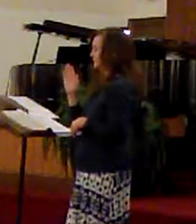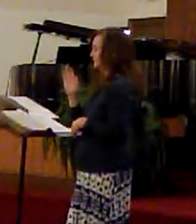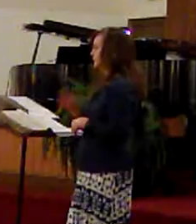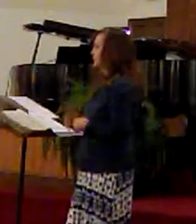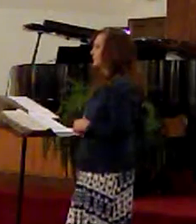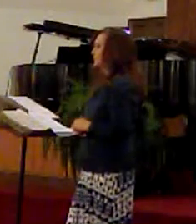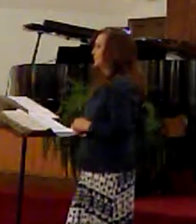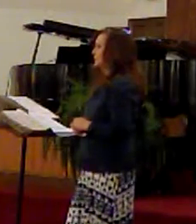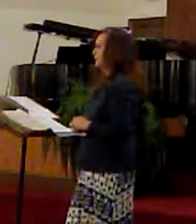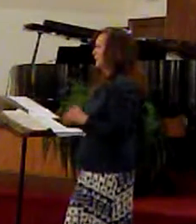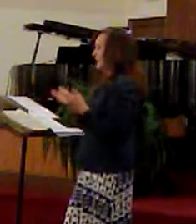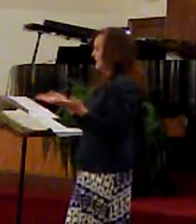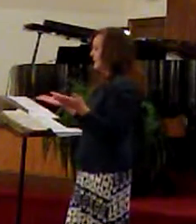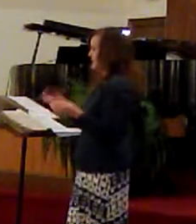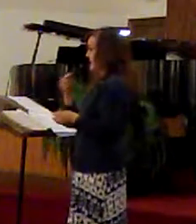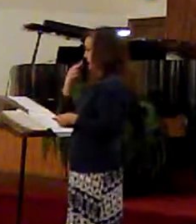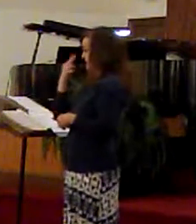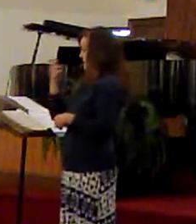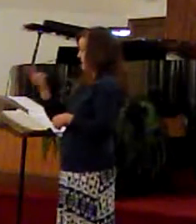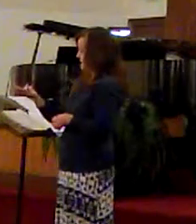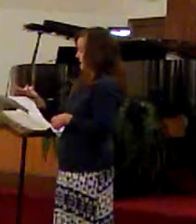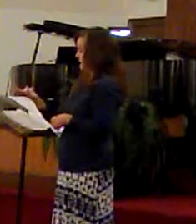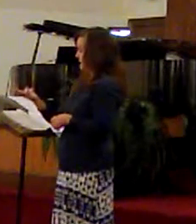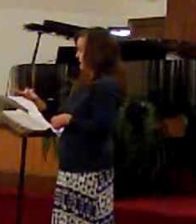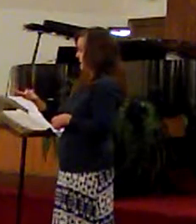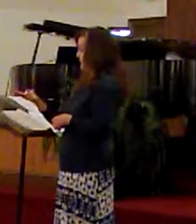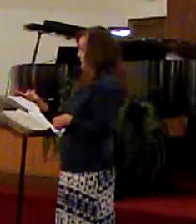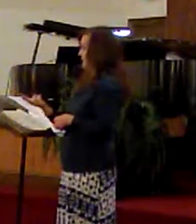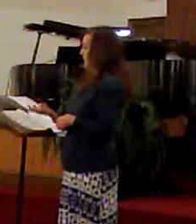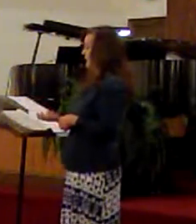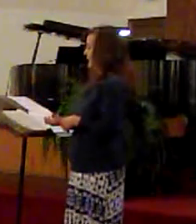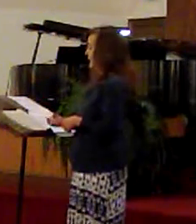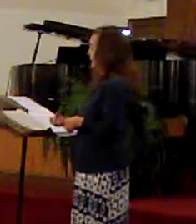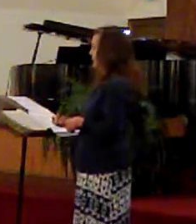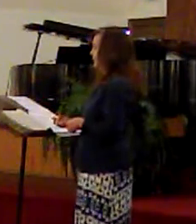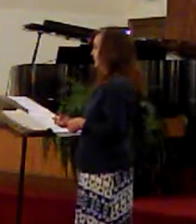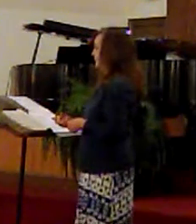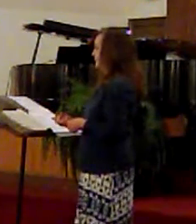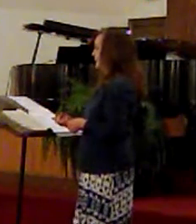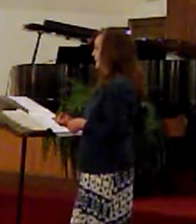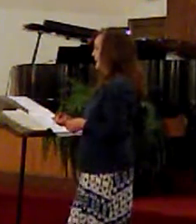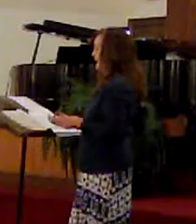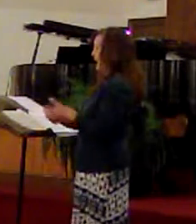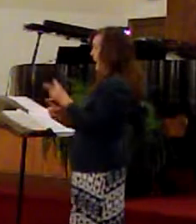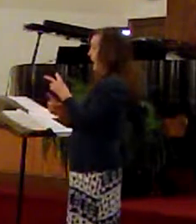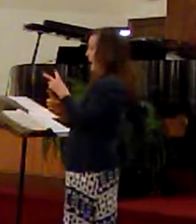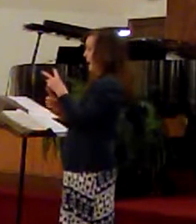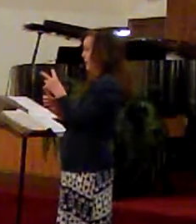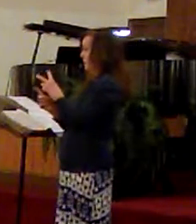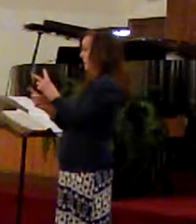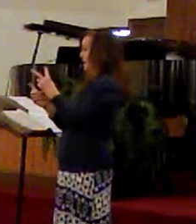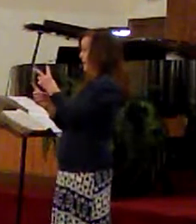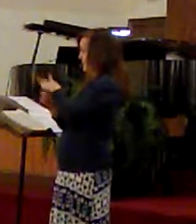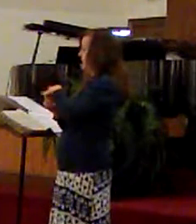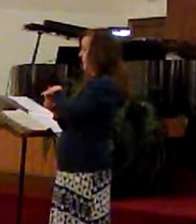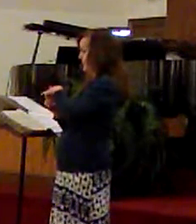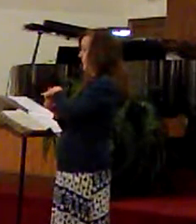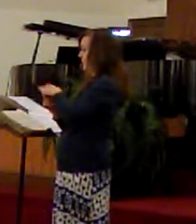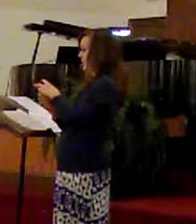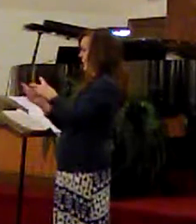Things which are seen were not made of things which do appear. We read Genesis 1:1, in the